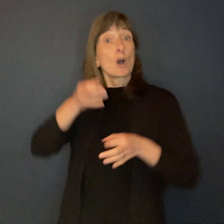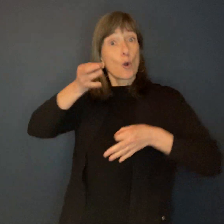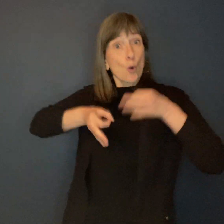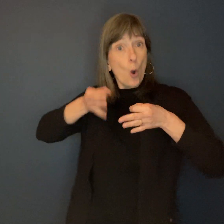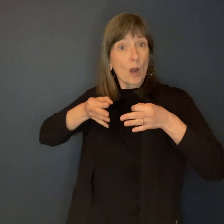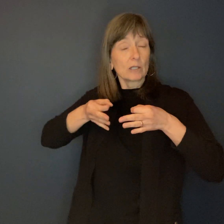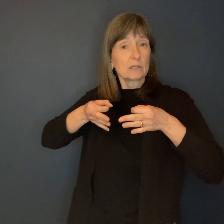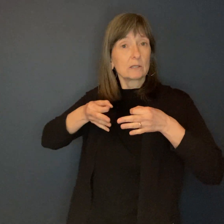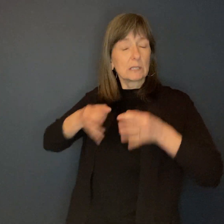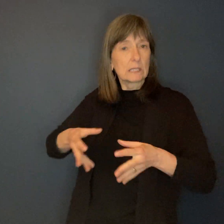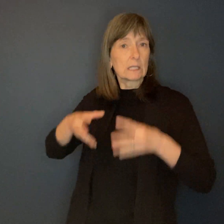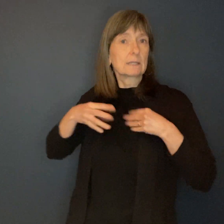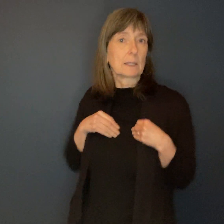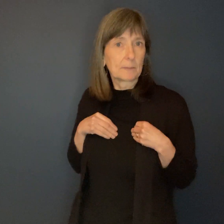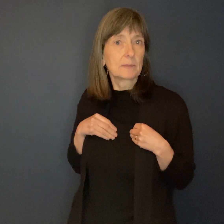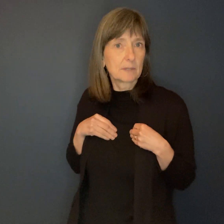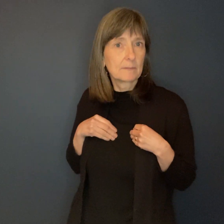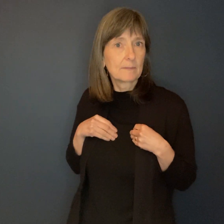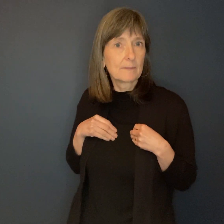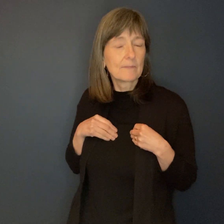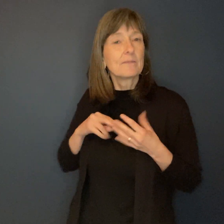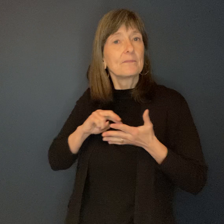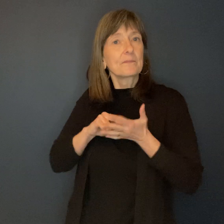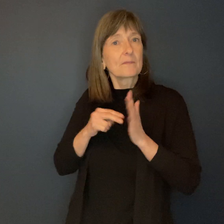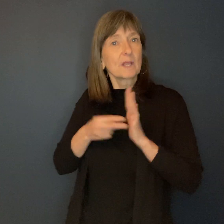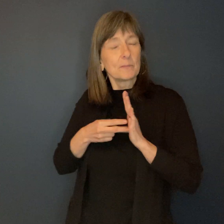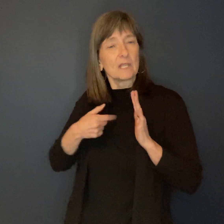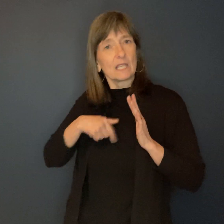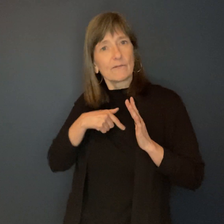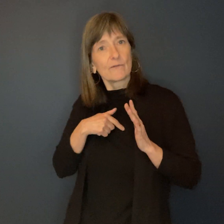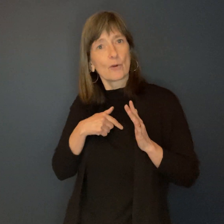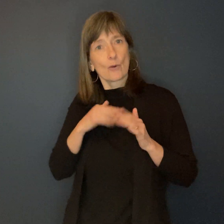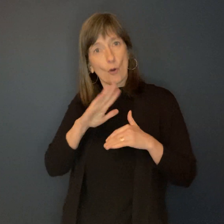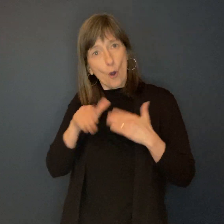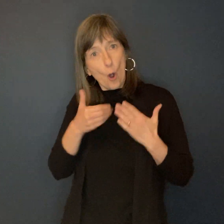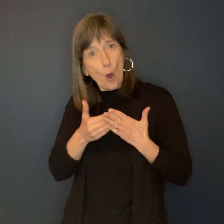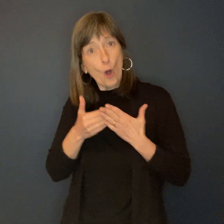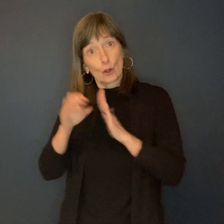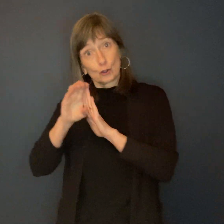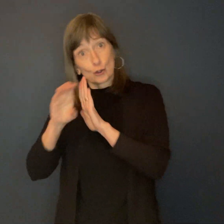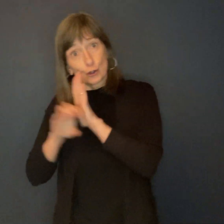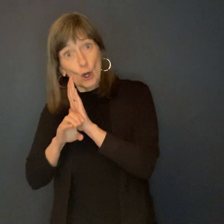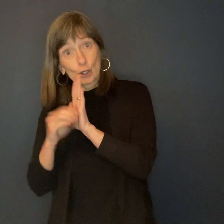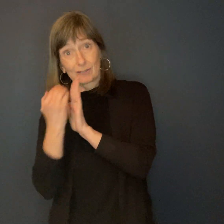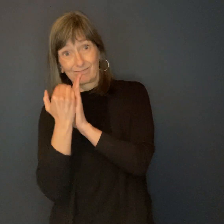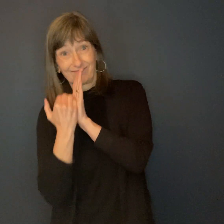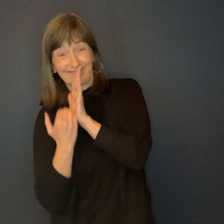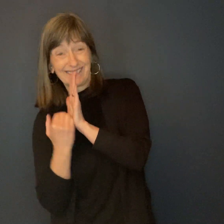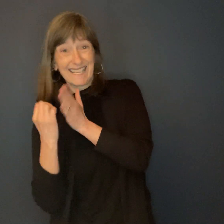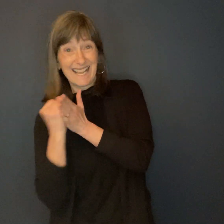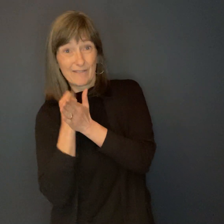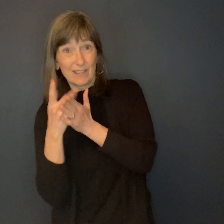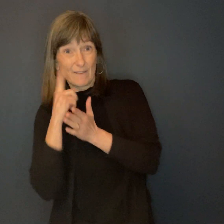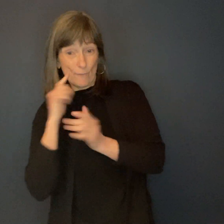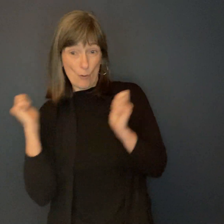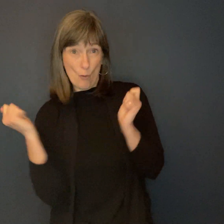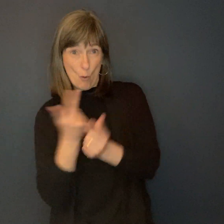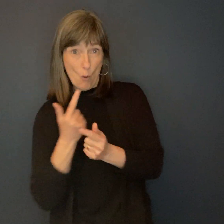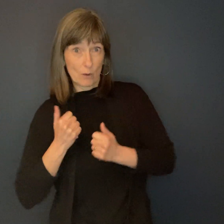bring the equality rights provisions of our charter to life for people. If I might